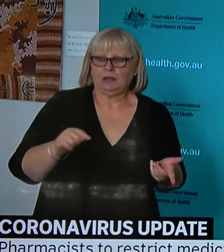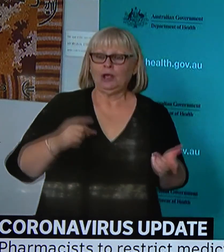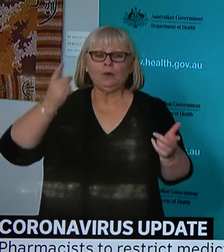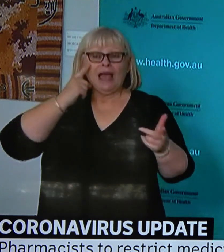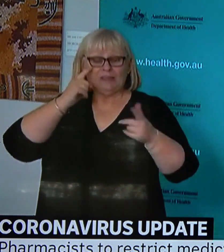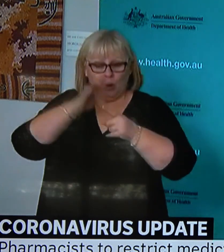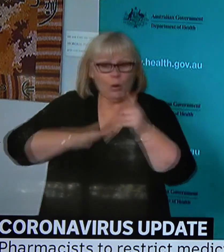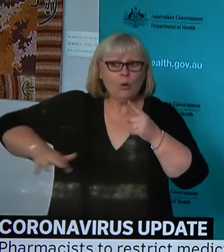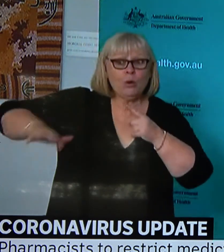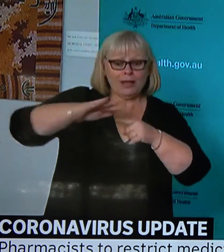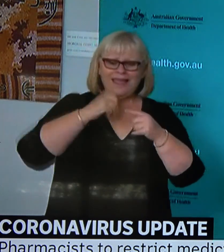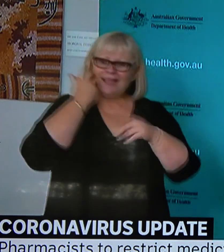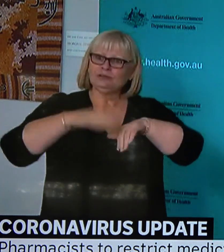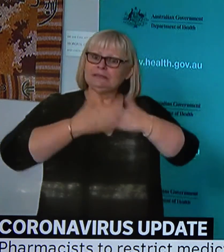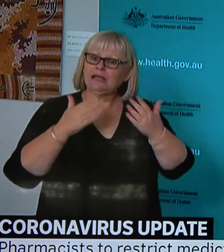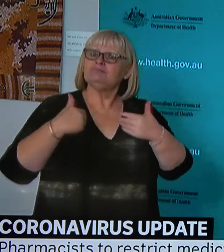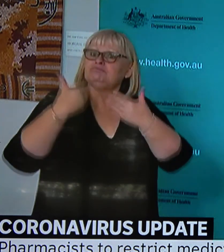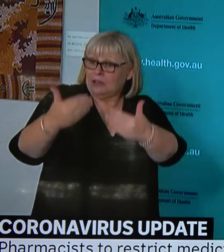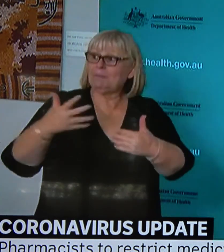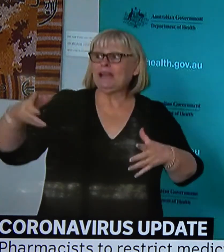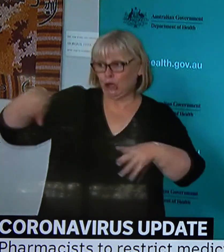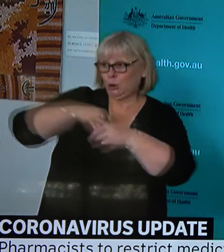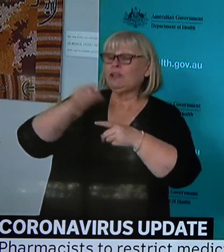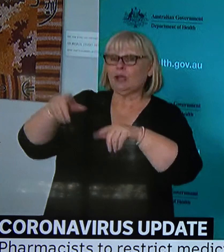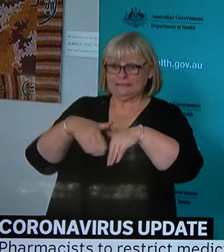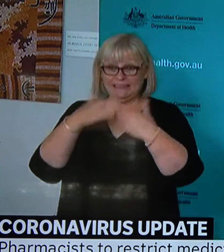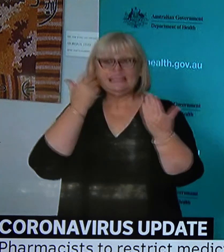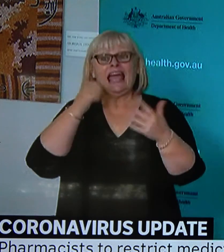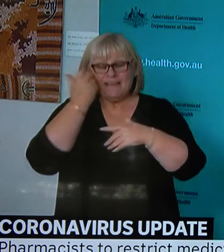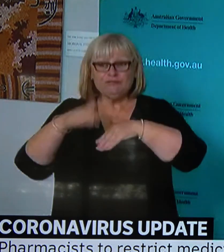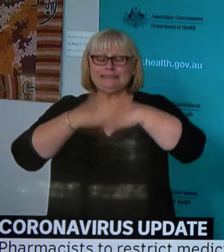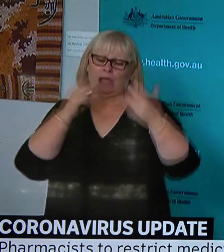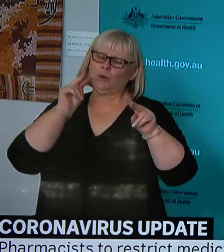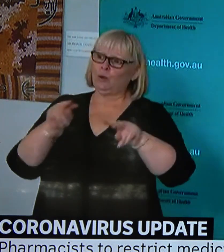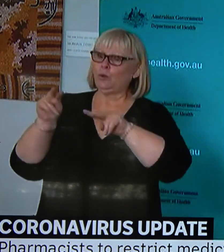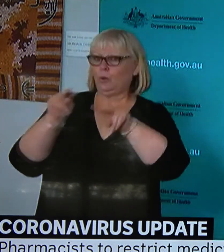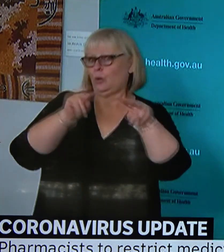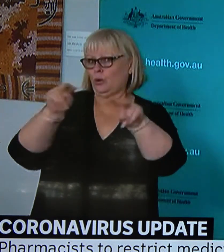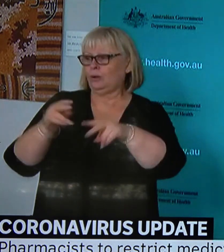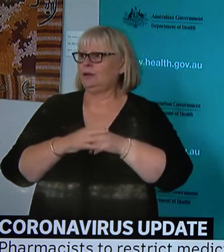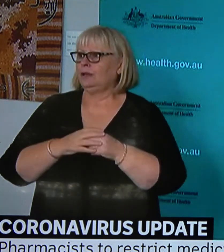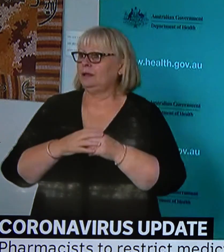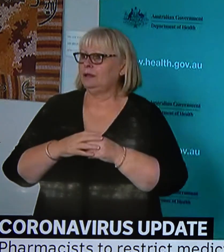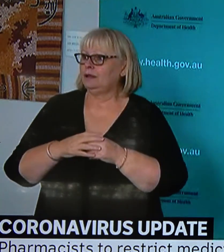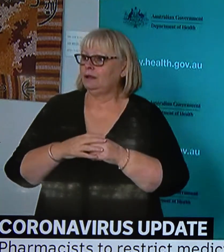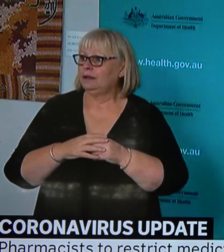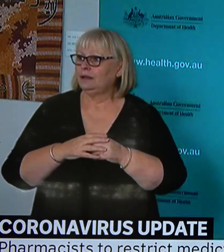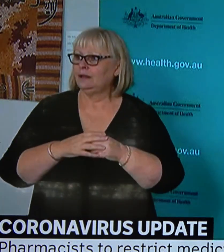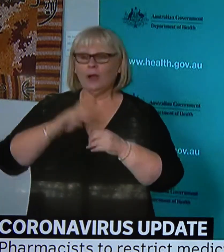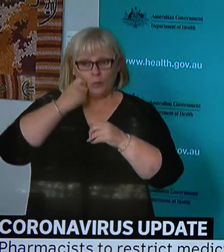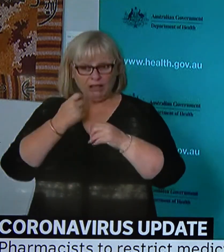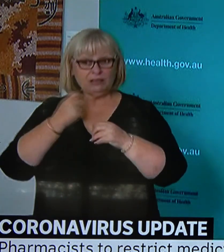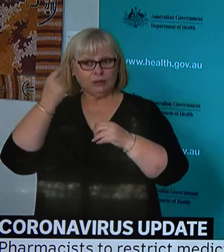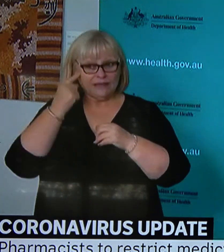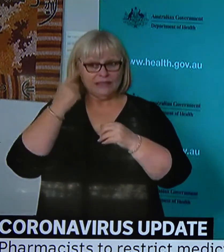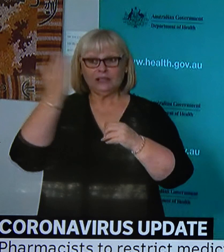throughout society, and including those things you've mentioned every day, and we'll take that into account if we need to scale up. Is it inevitable that schools will be